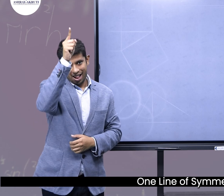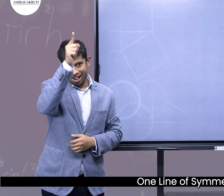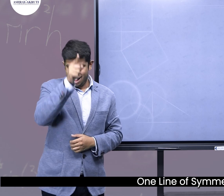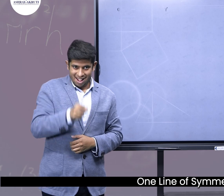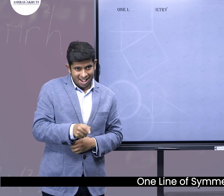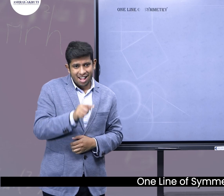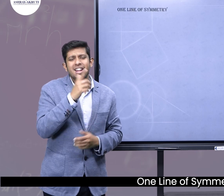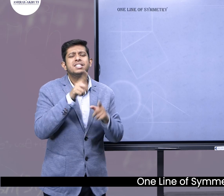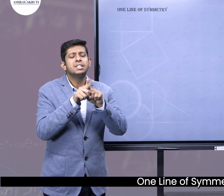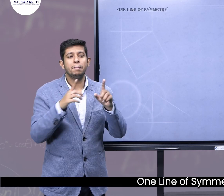One line of symmetry.